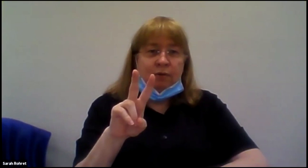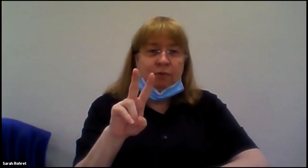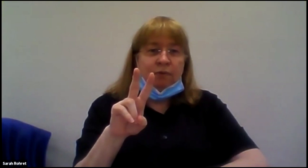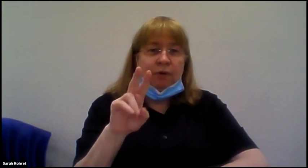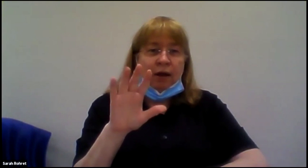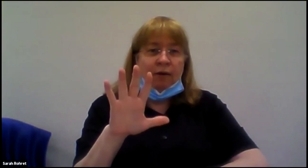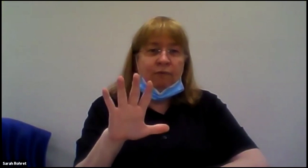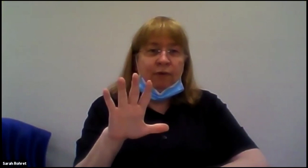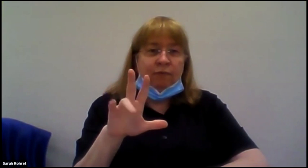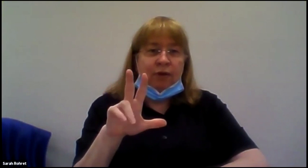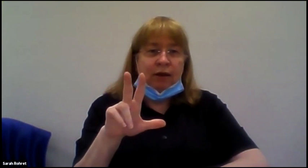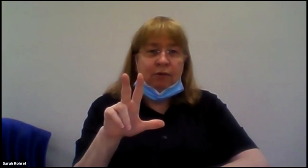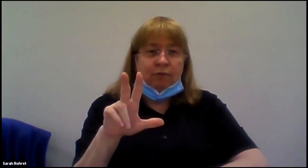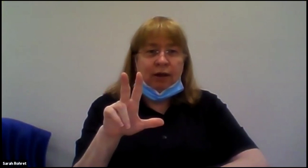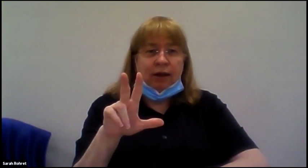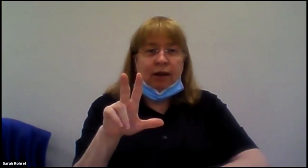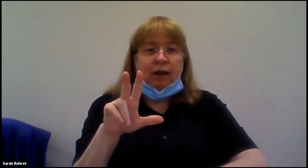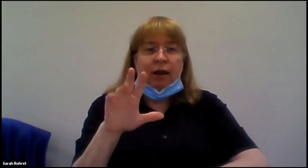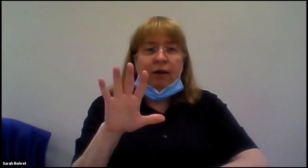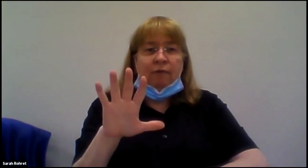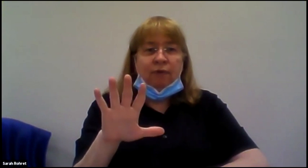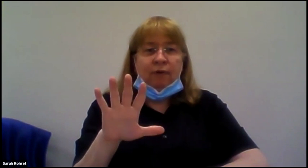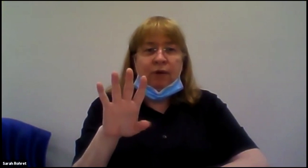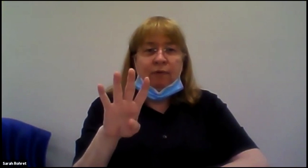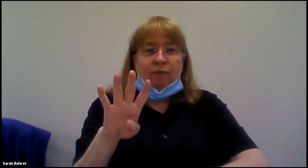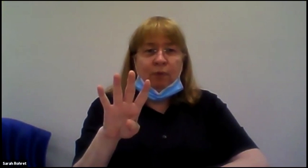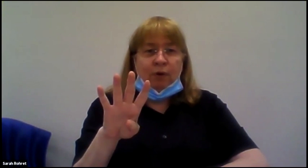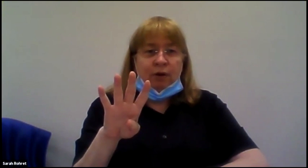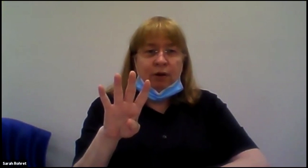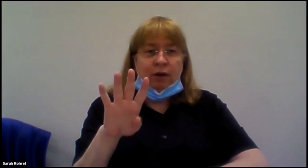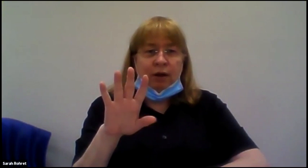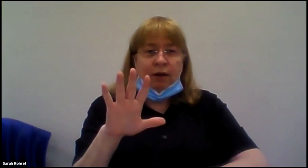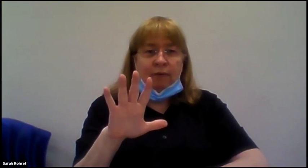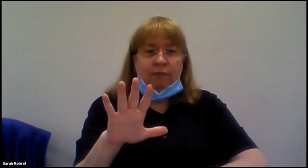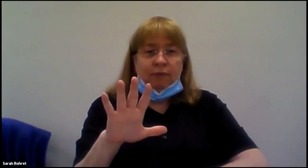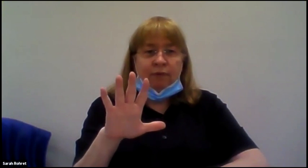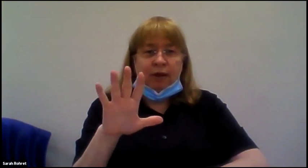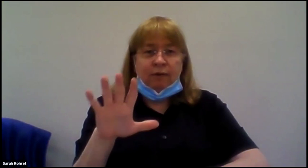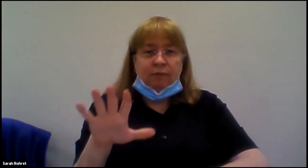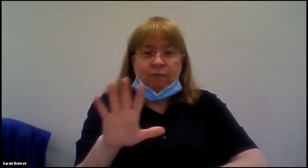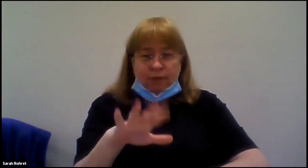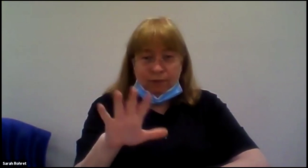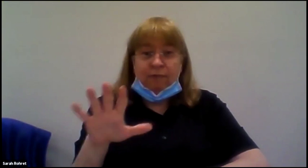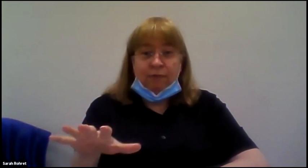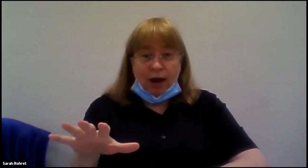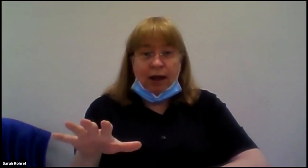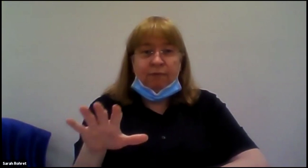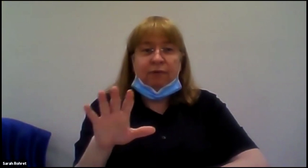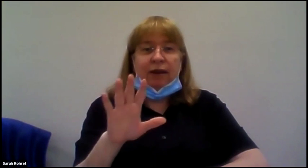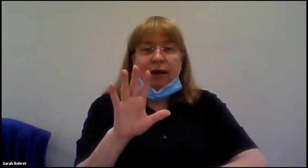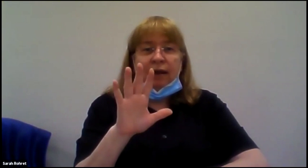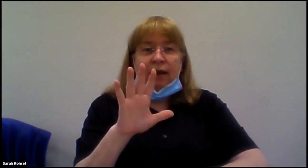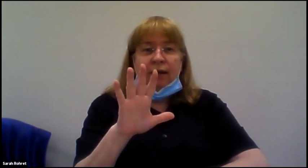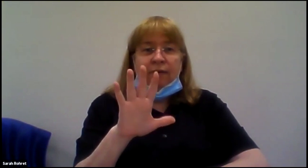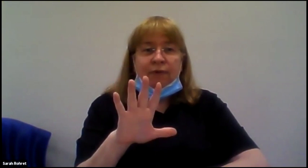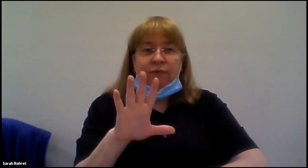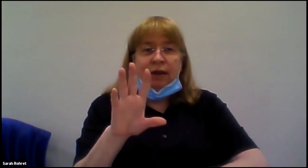52, 53, 54, 50, 55,